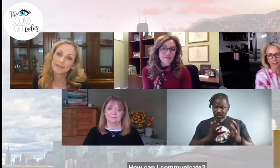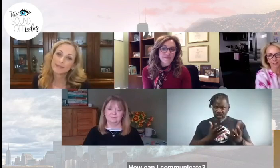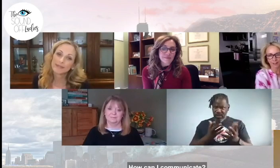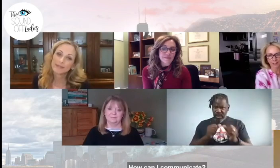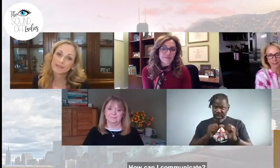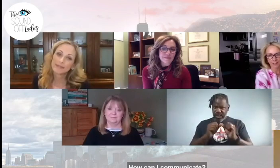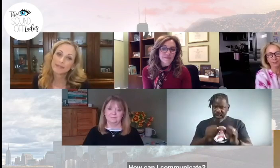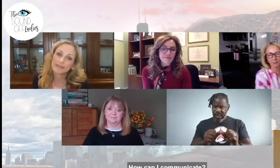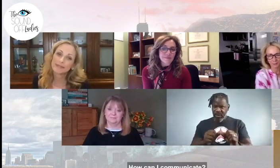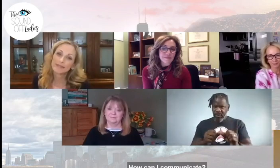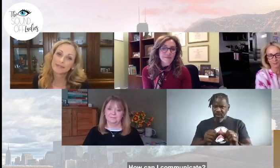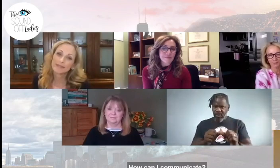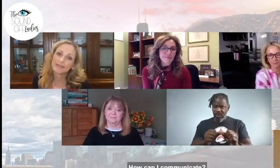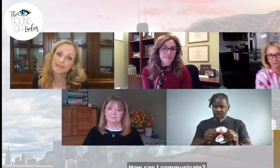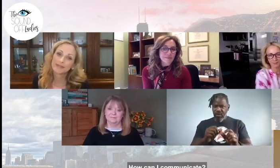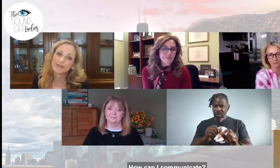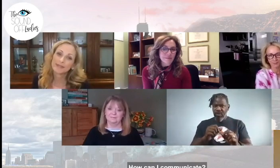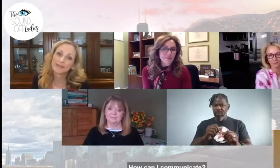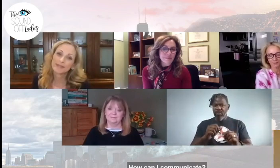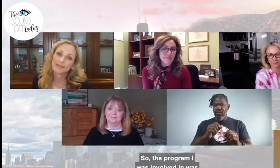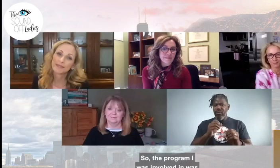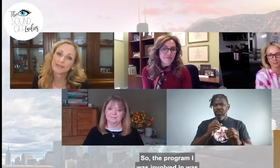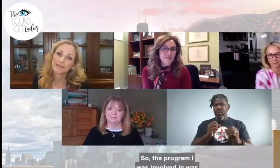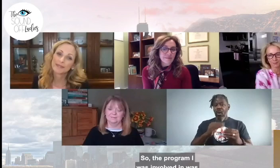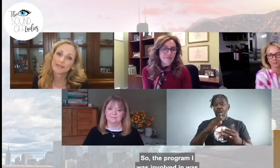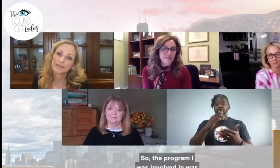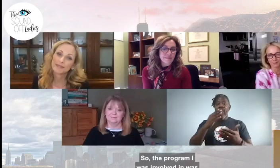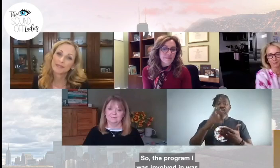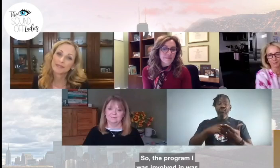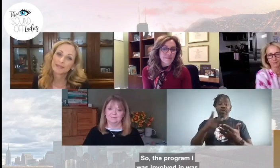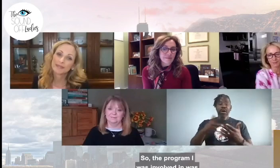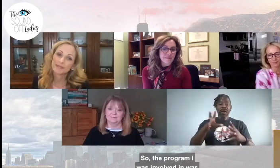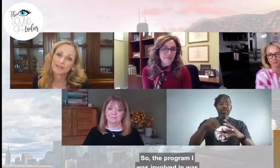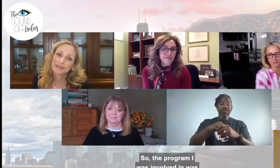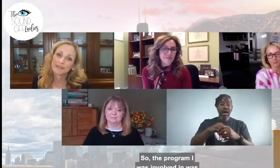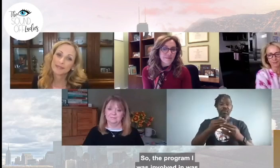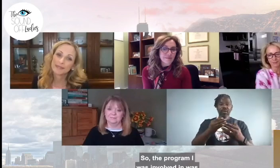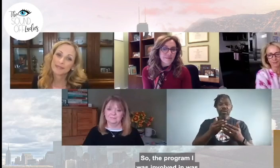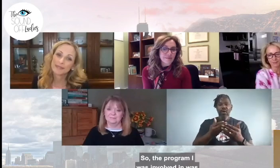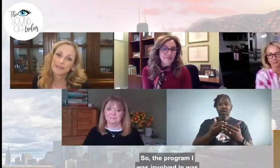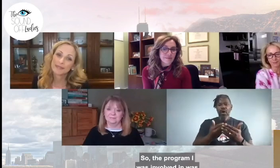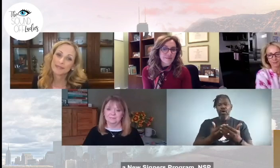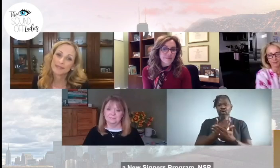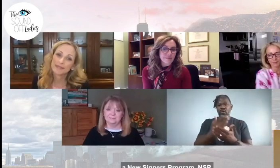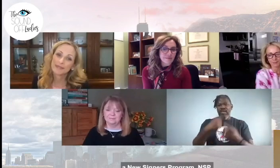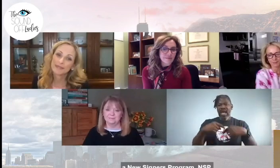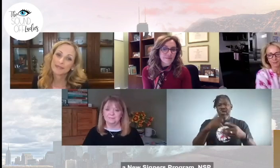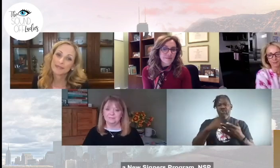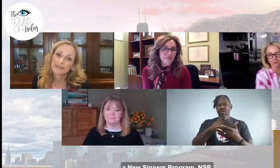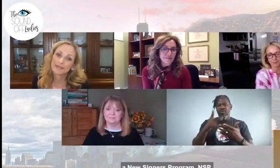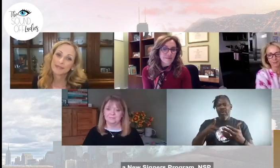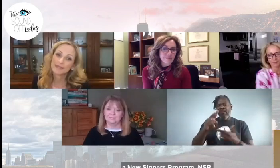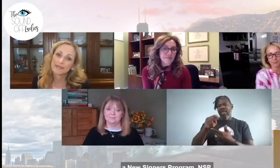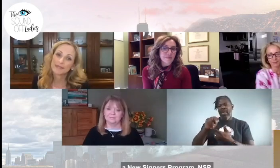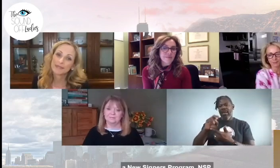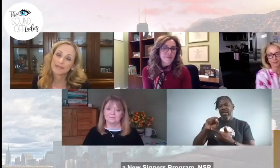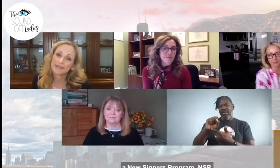And I didn't know how I could communicate going forward since I didn't know sign language. So I did start a program